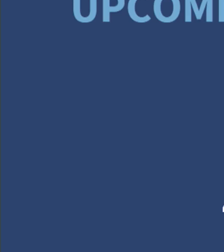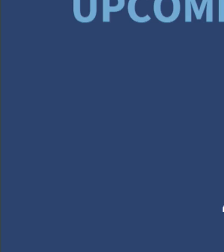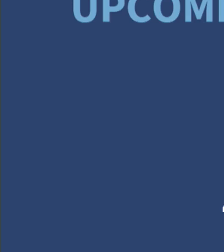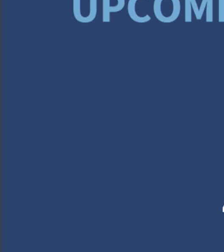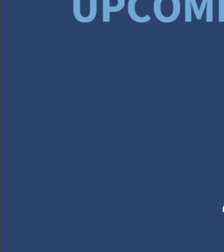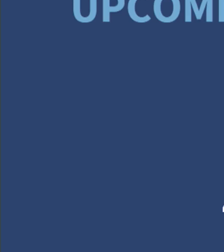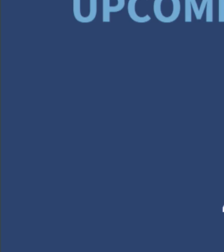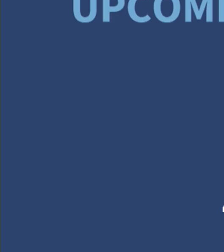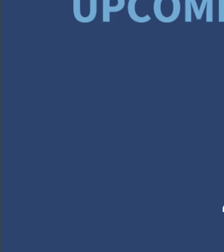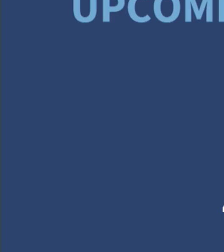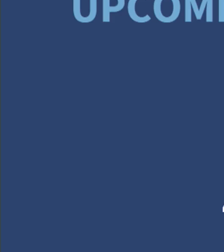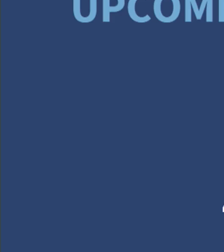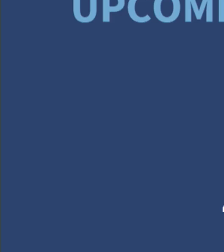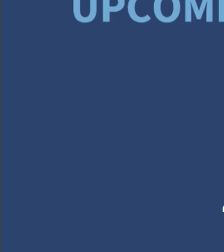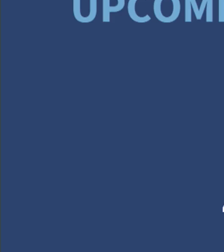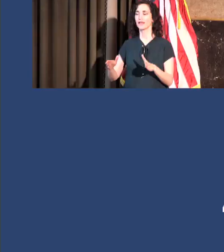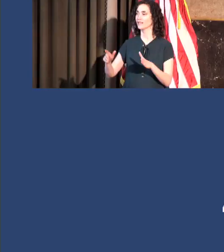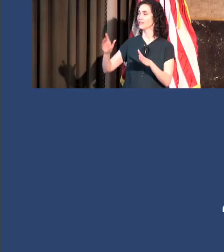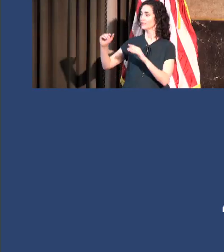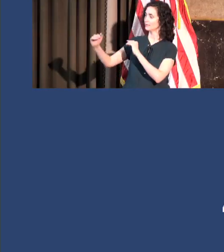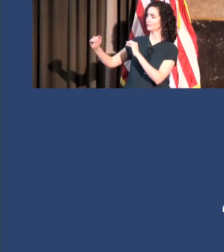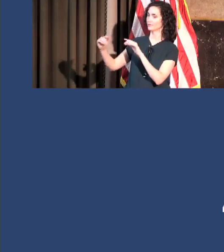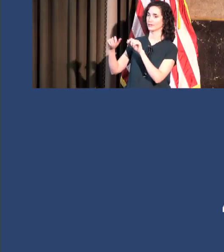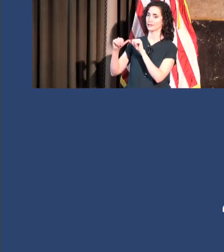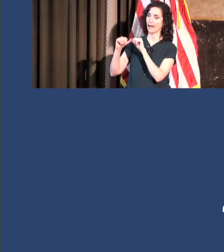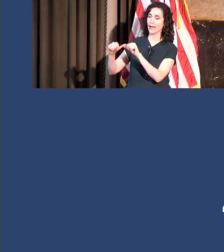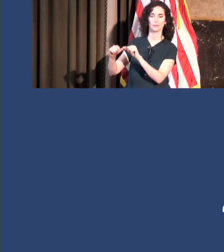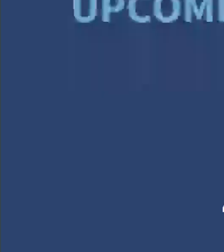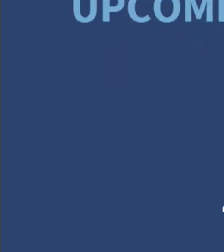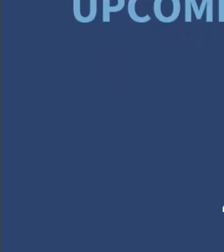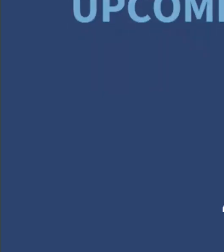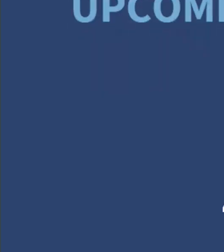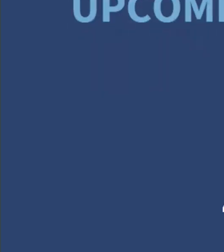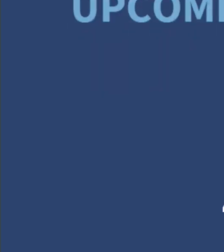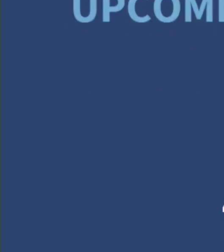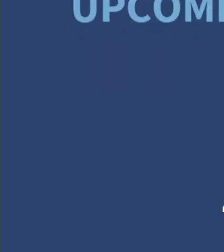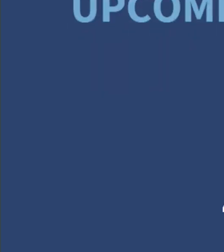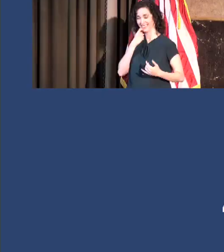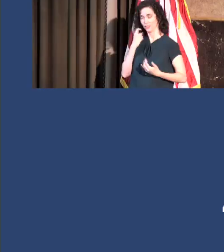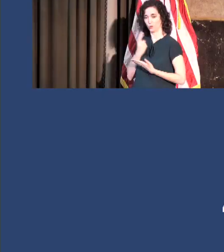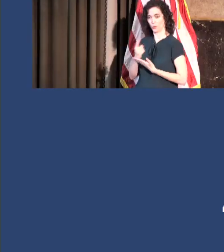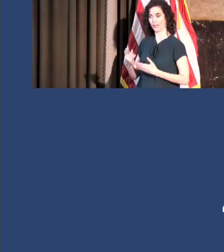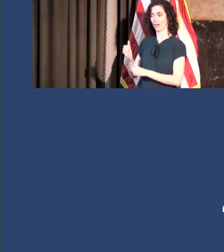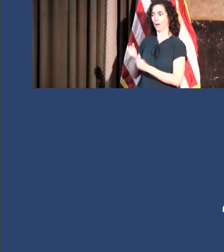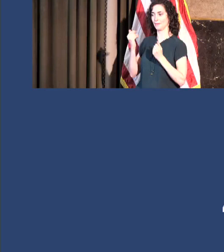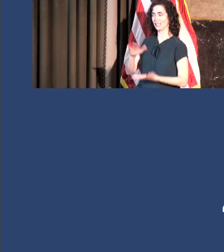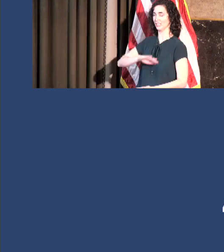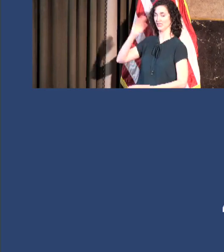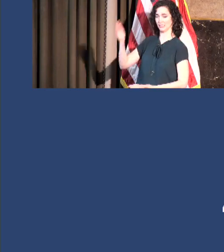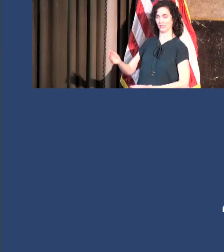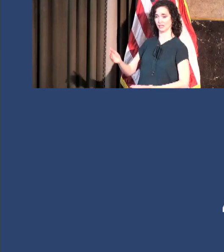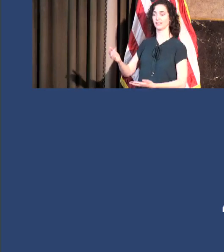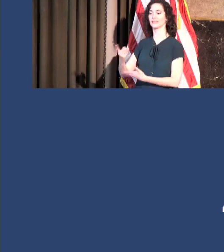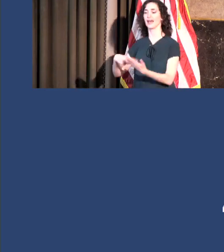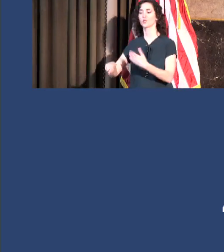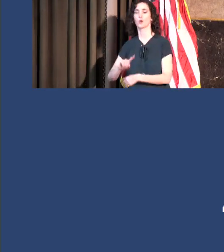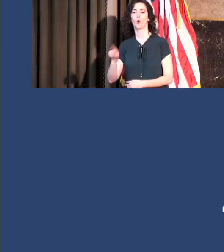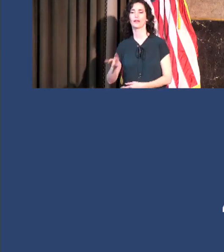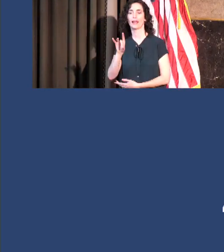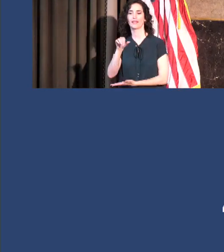some variability nationwide, and while we got quite a lot of Johnson & Johnson this current week, next week we're only going to get 8,000 doses